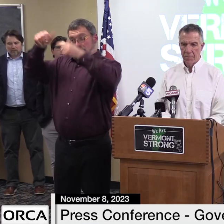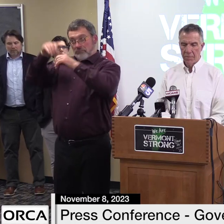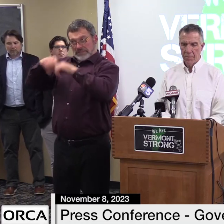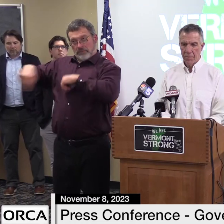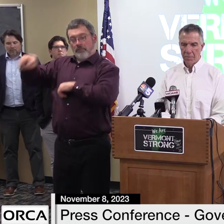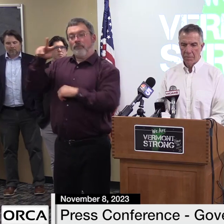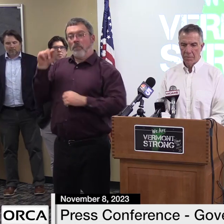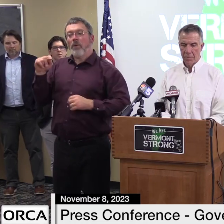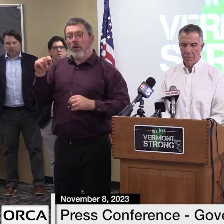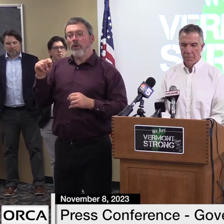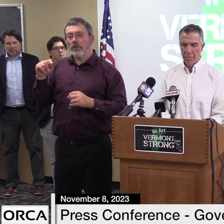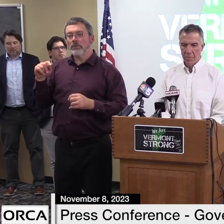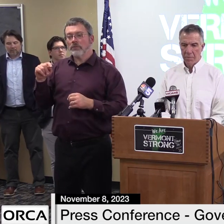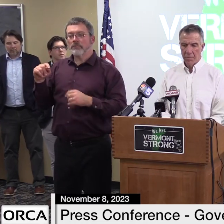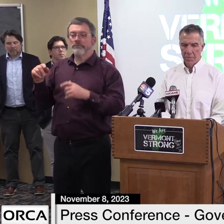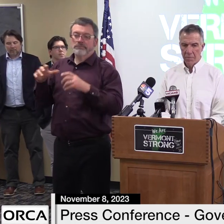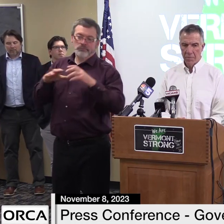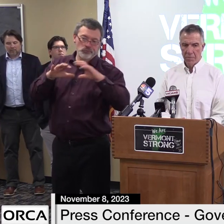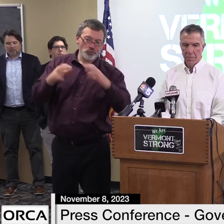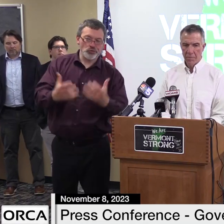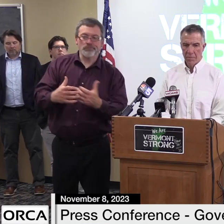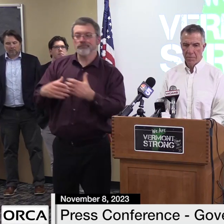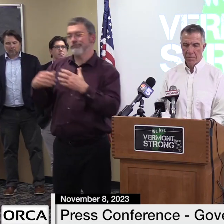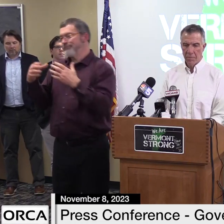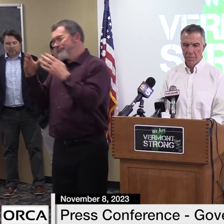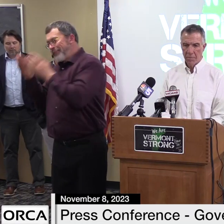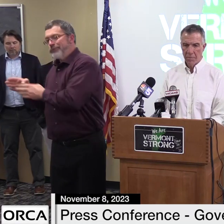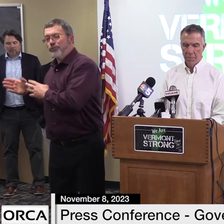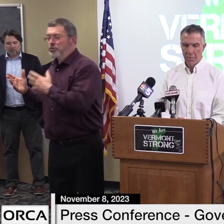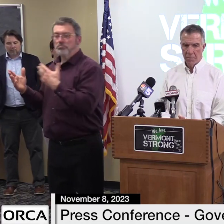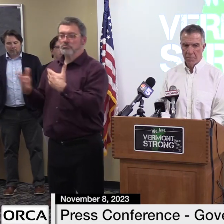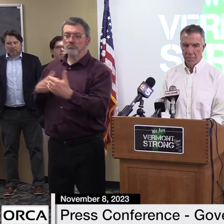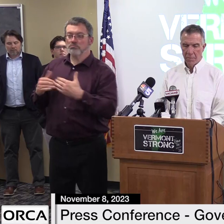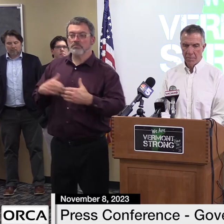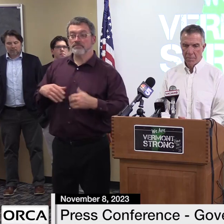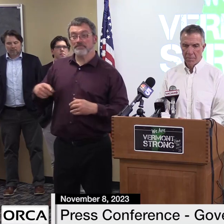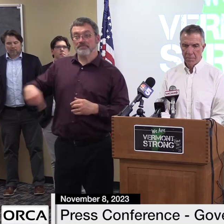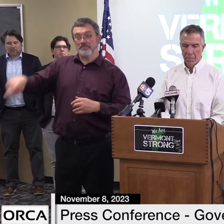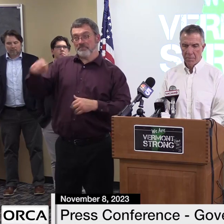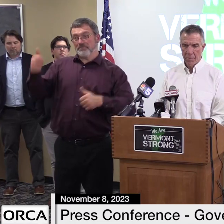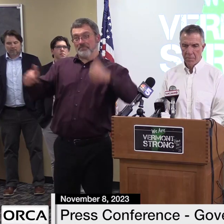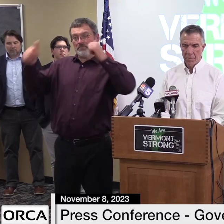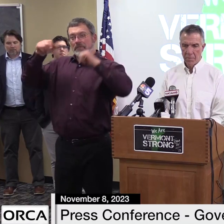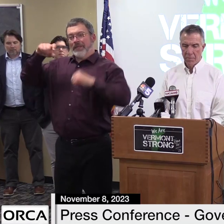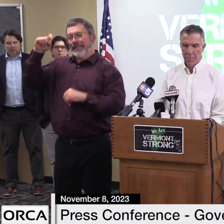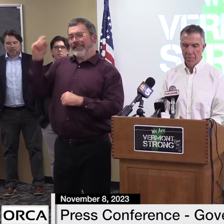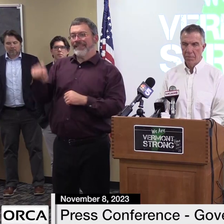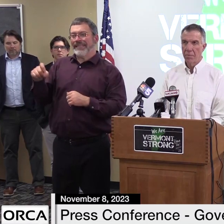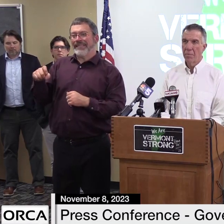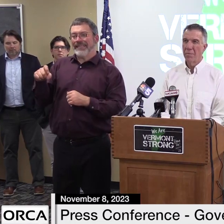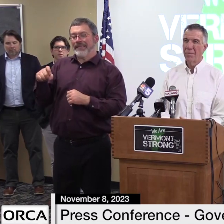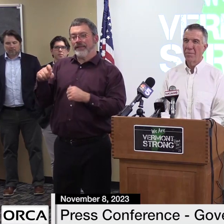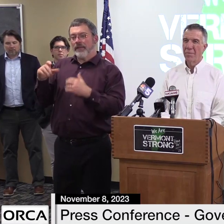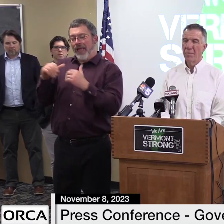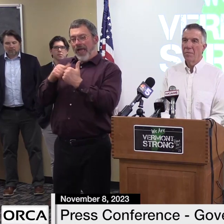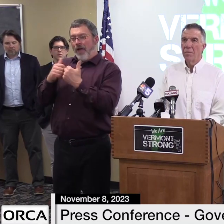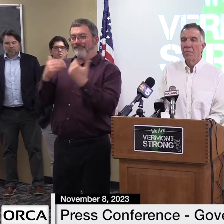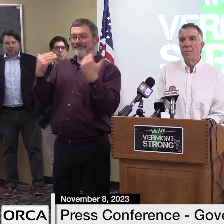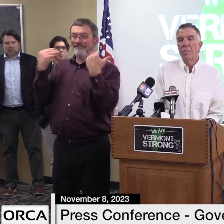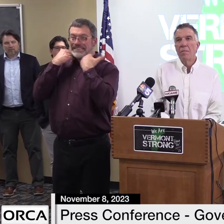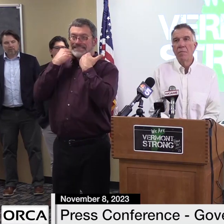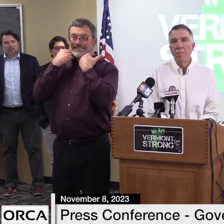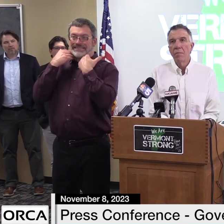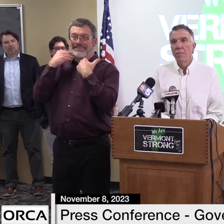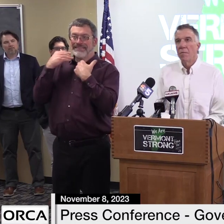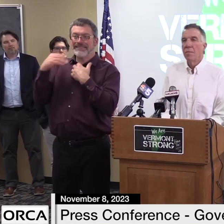whether it's groups or individuals, organizations, who need the most convincing to relax a lot of the